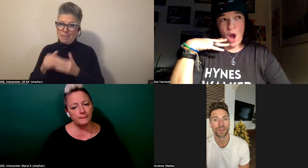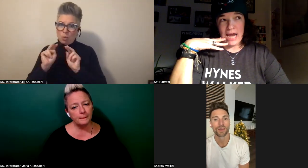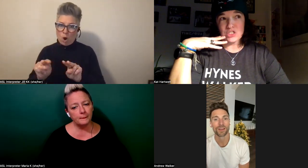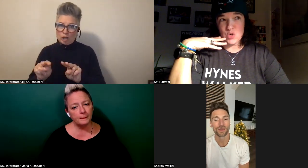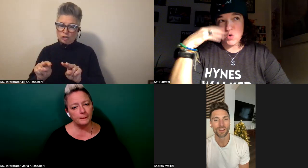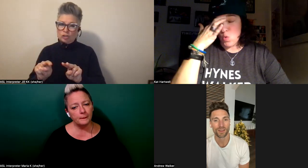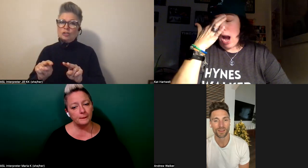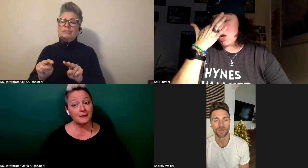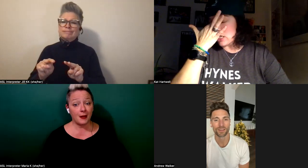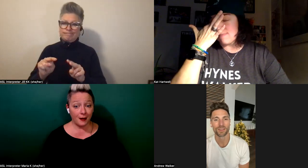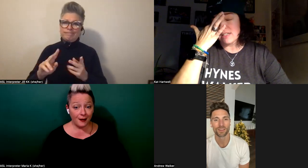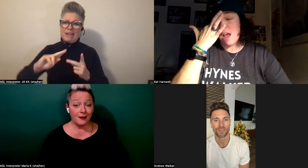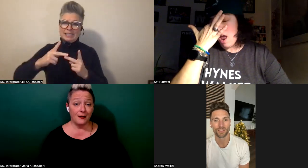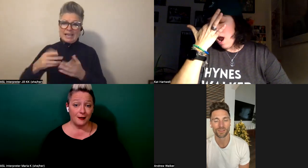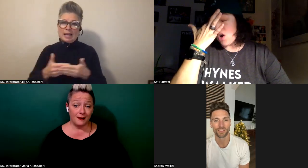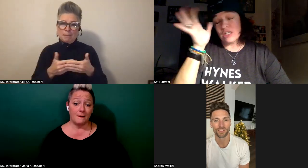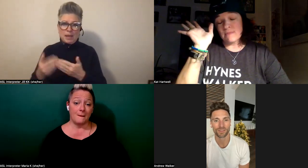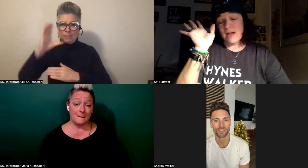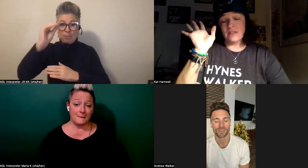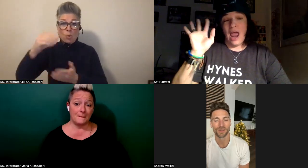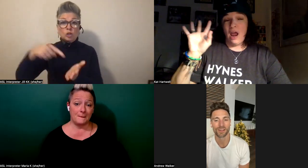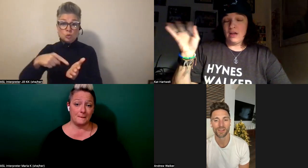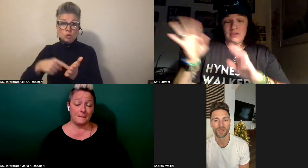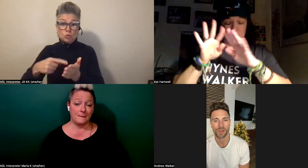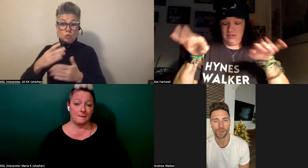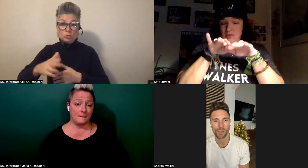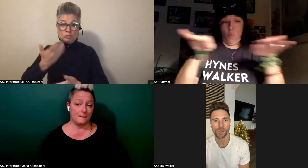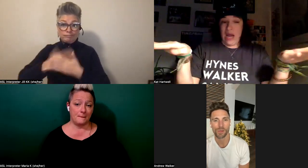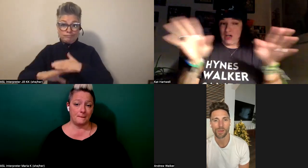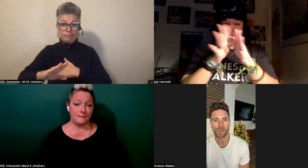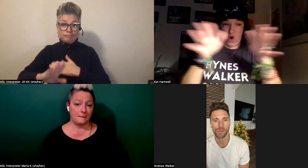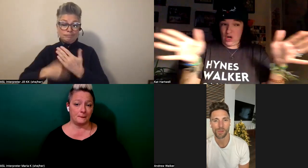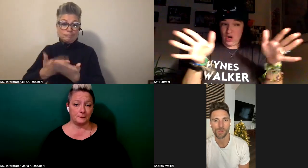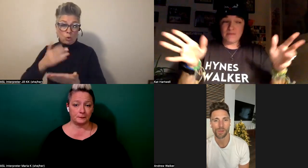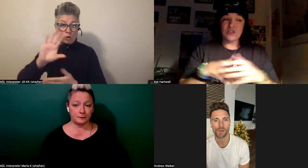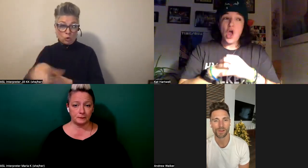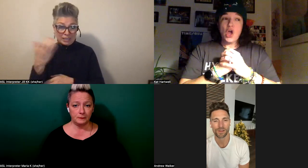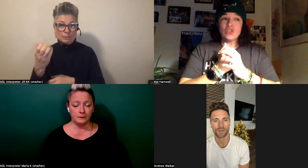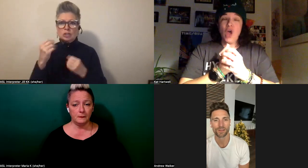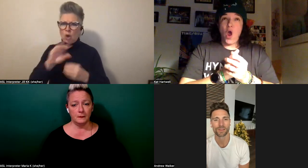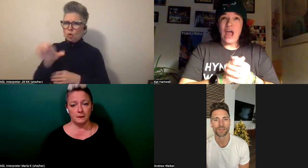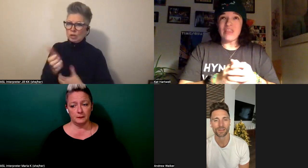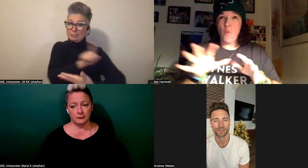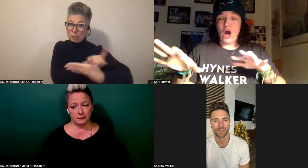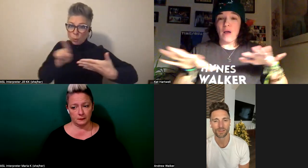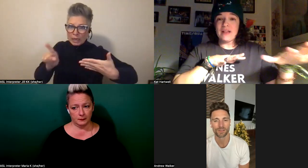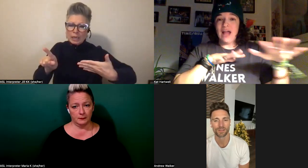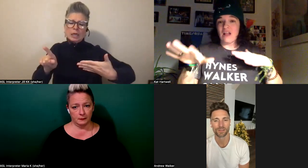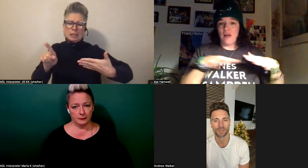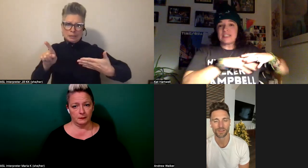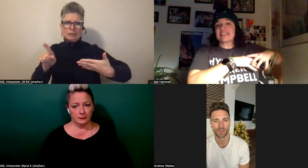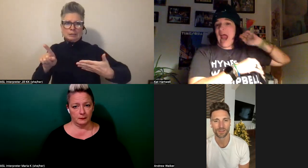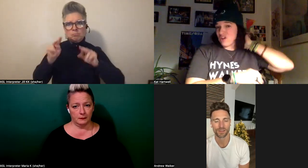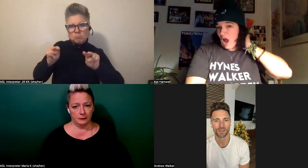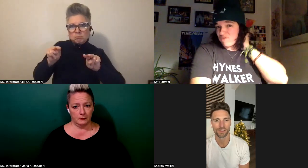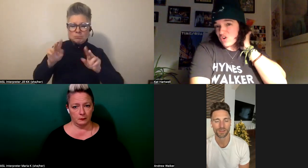baby boy due on Christmas week during Christmas. So I think we're gonna be like a